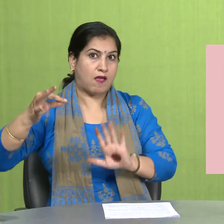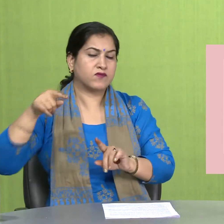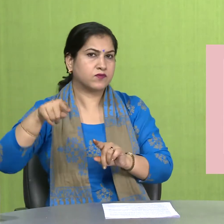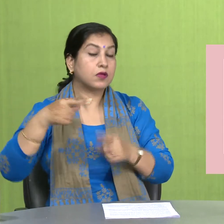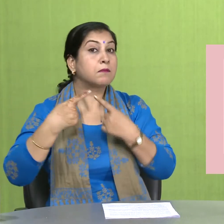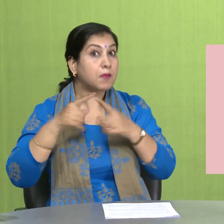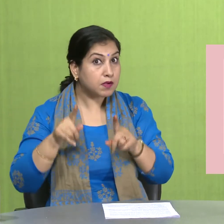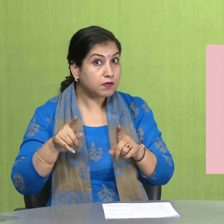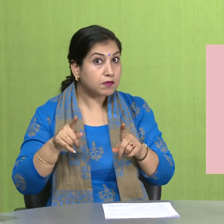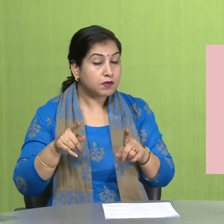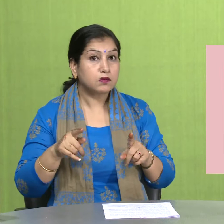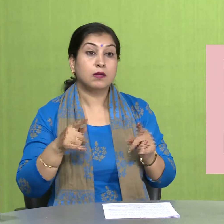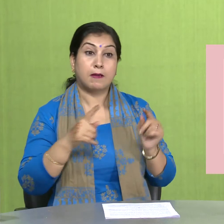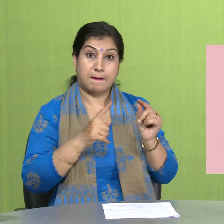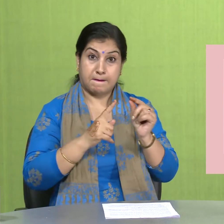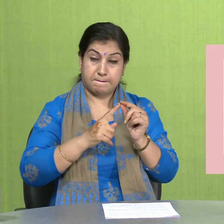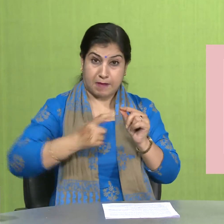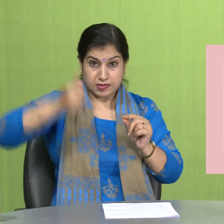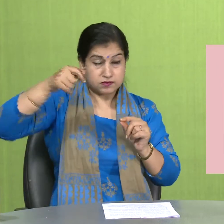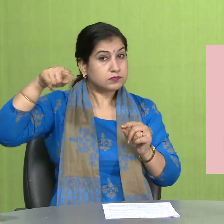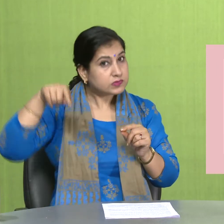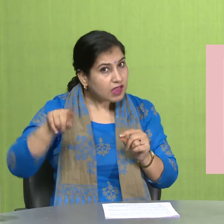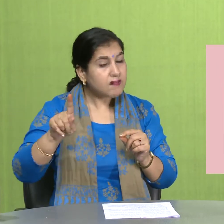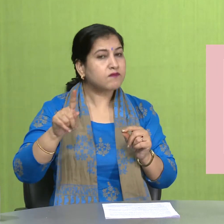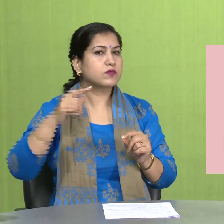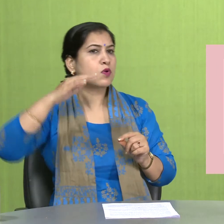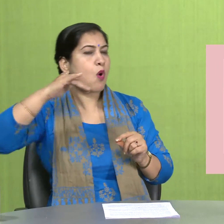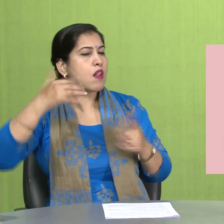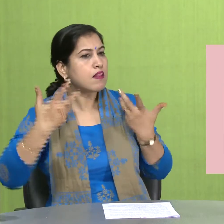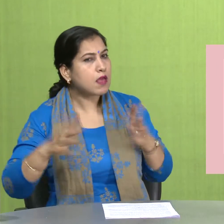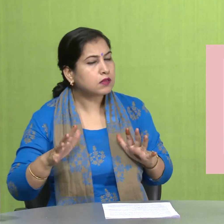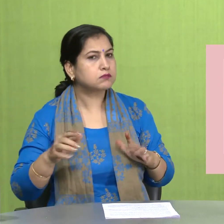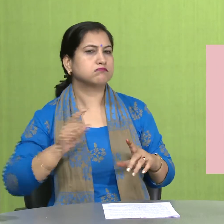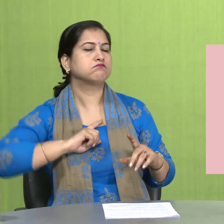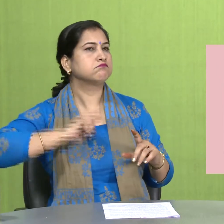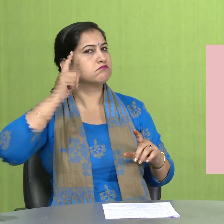However, the President cannot call someone according to his choice,